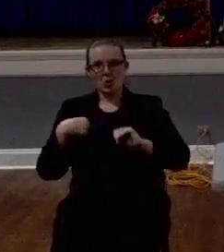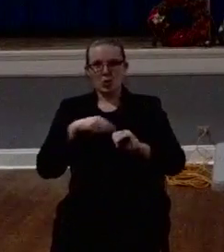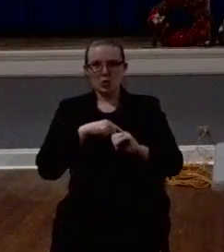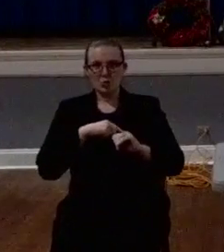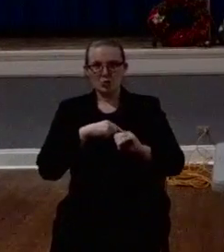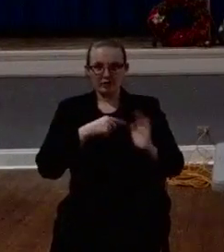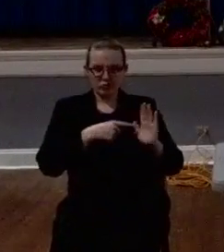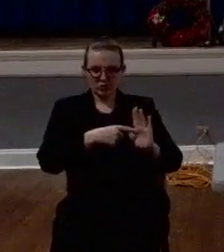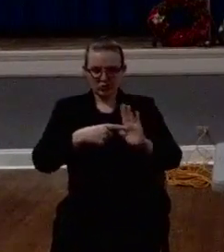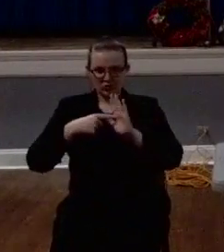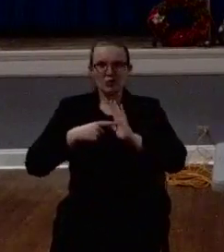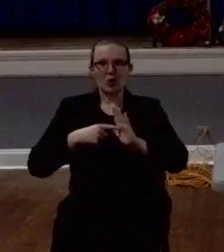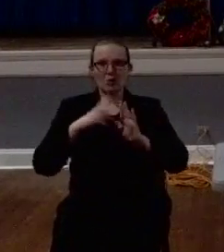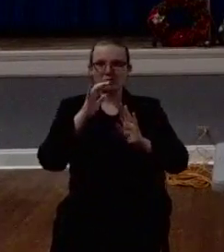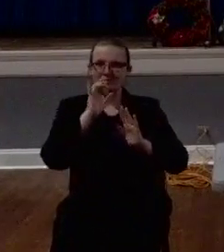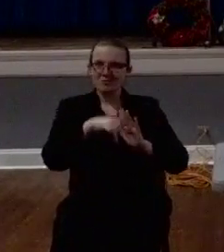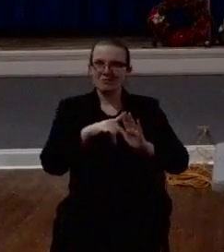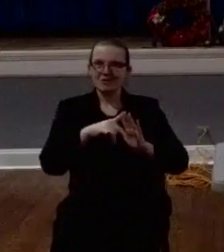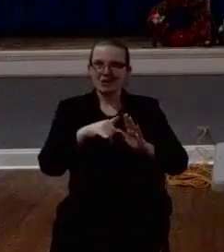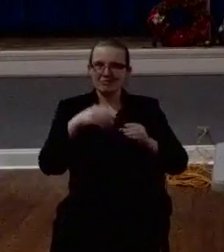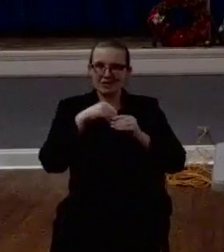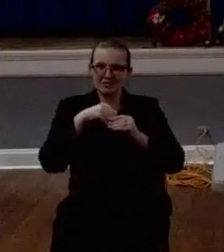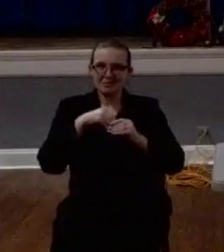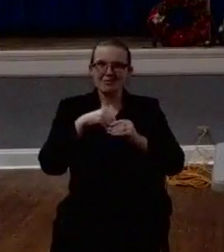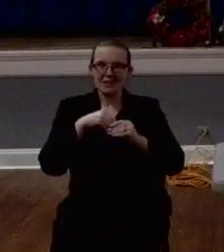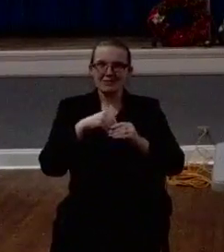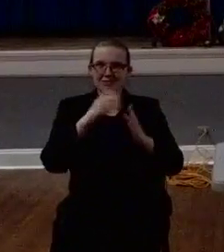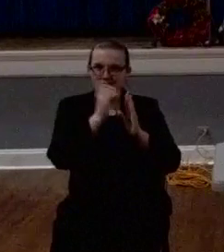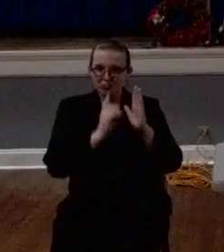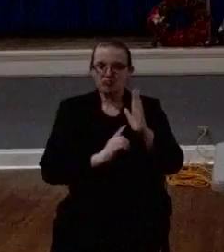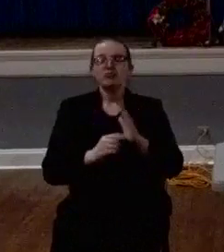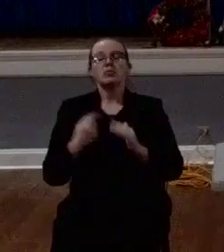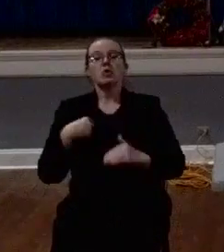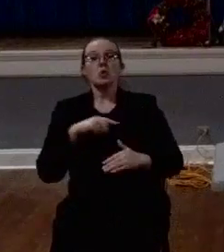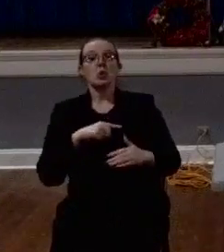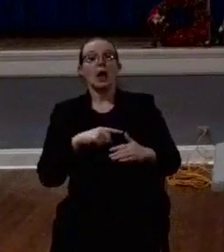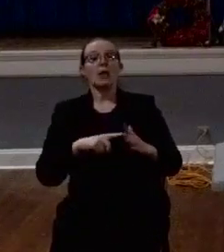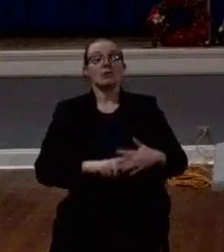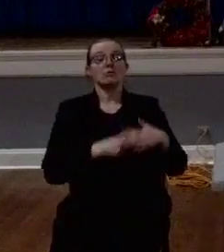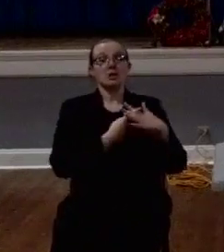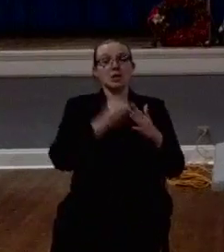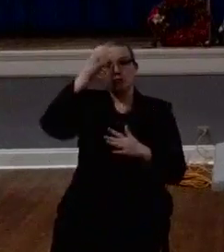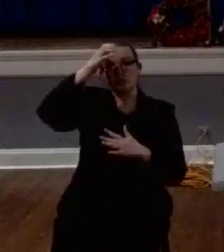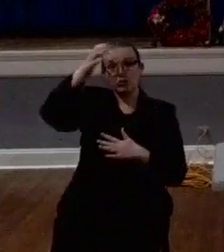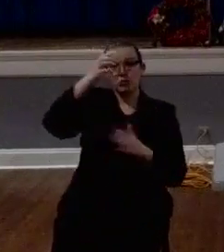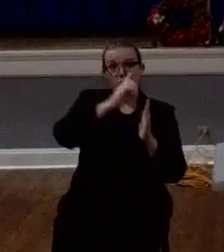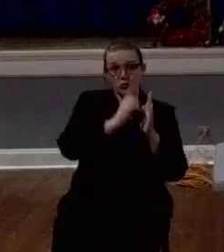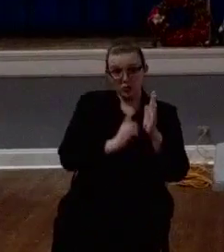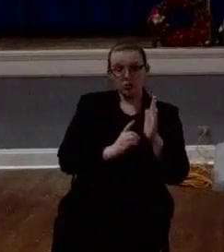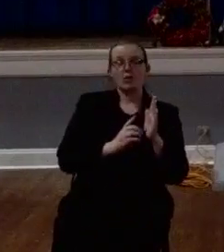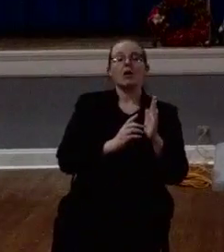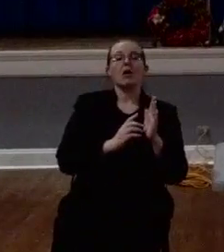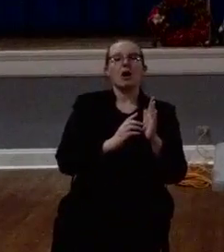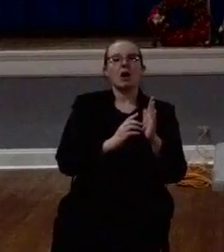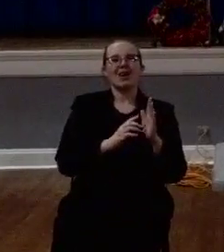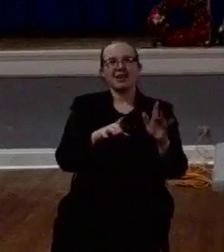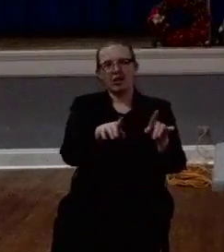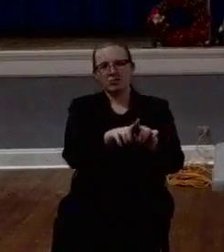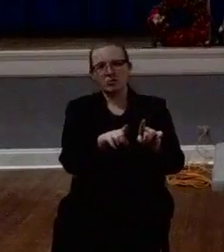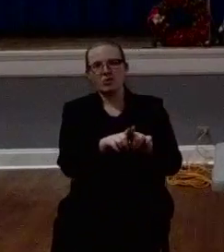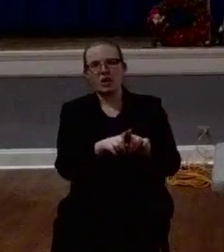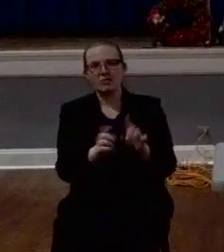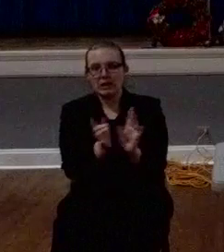story. We had actually shown some beginning conceptual designs, again,